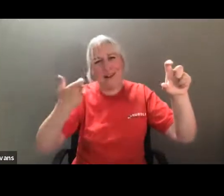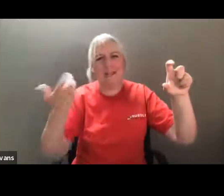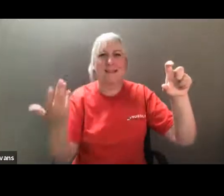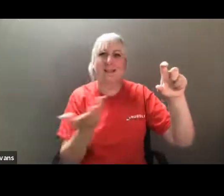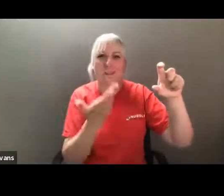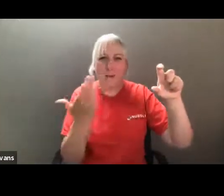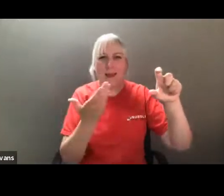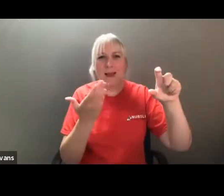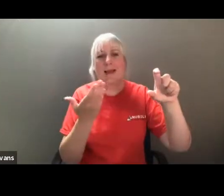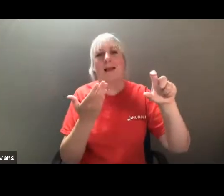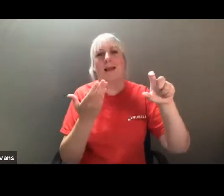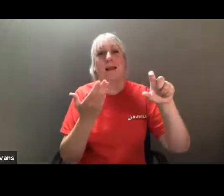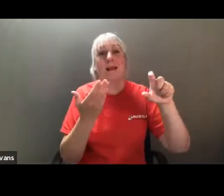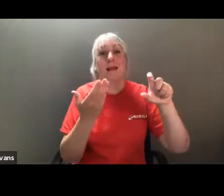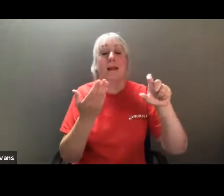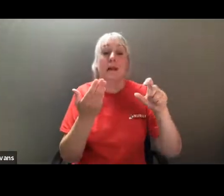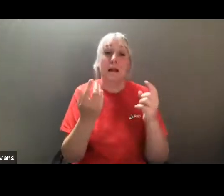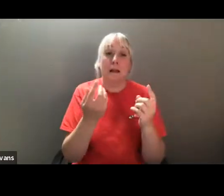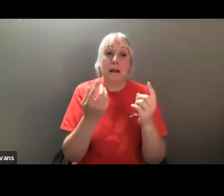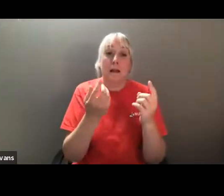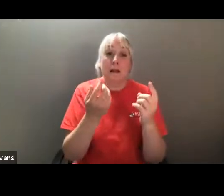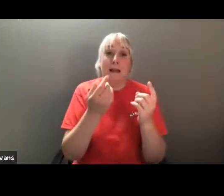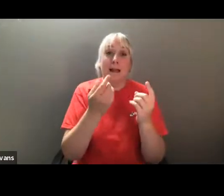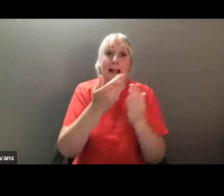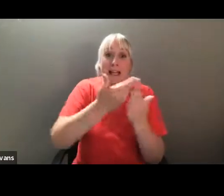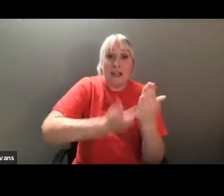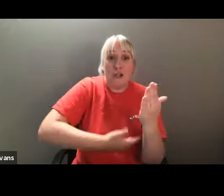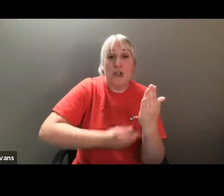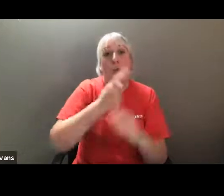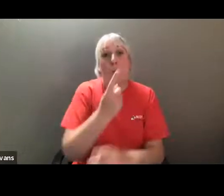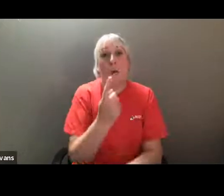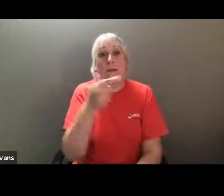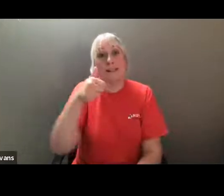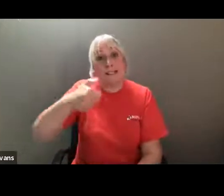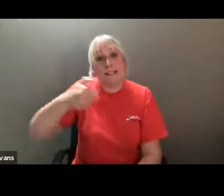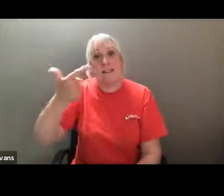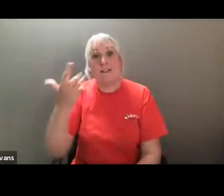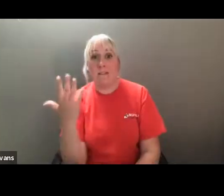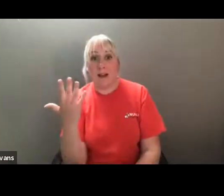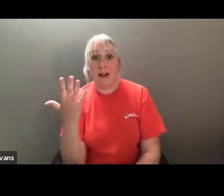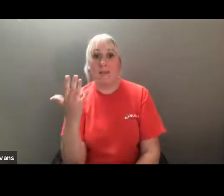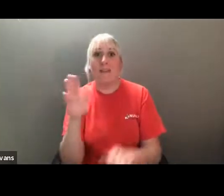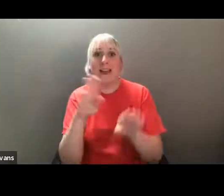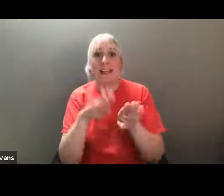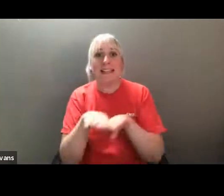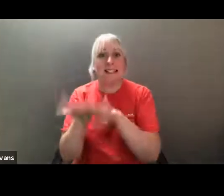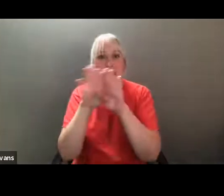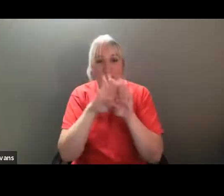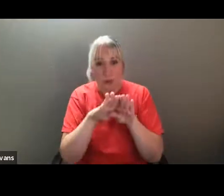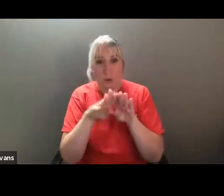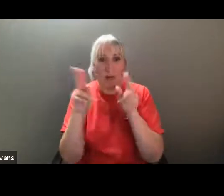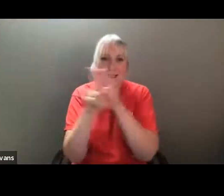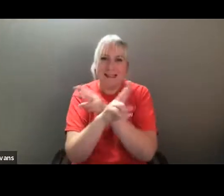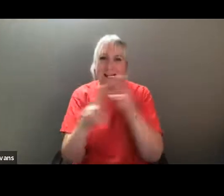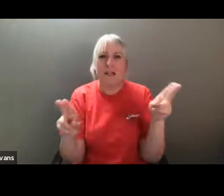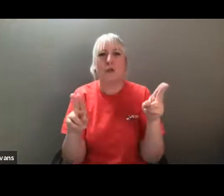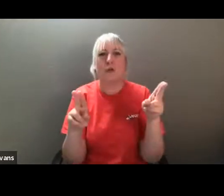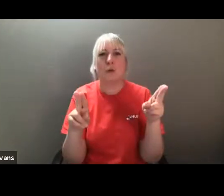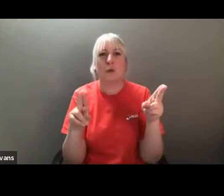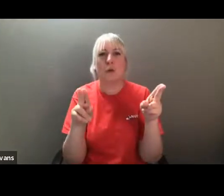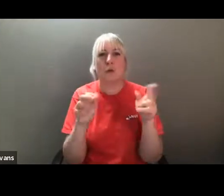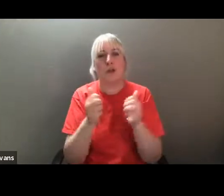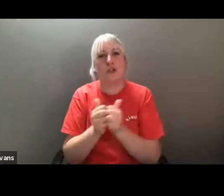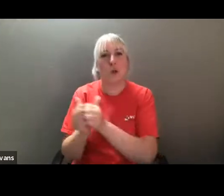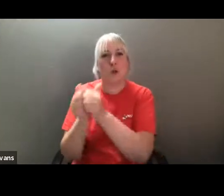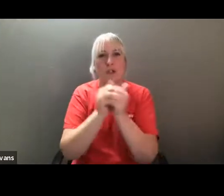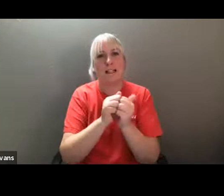issue 165 of the International Socialism Journal, co-authored by myself and Mark Dunk, who will be speaking in the second half